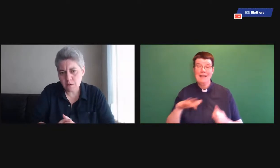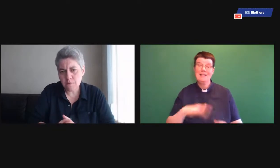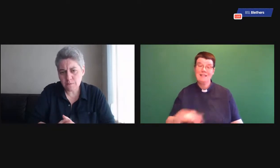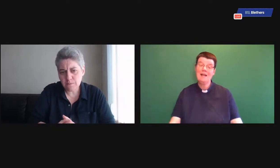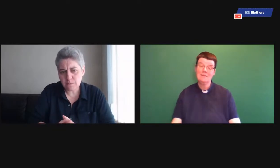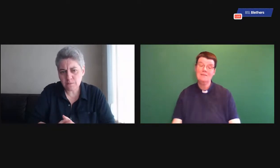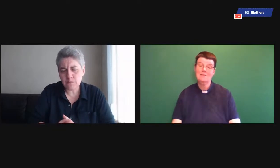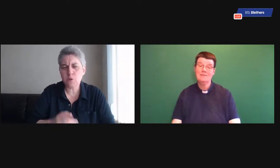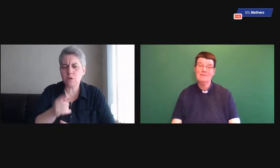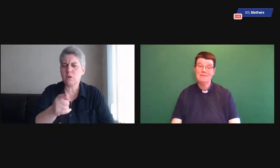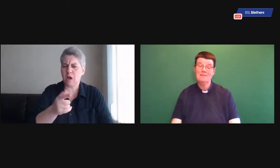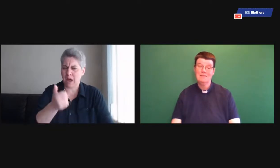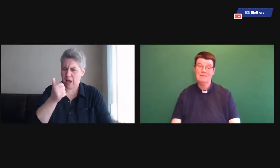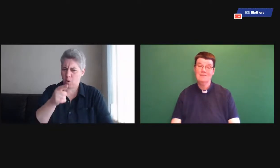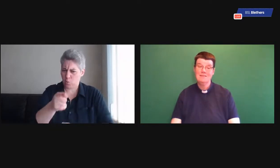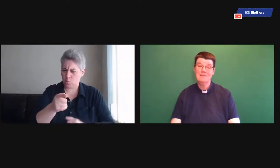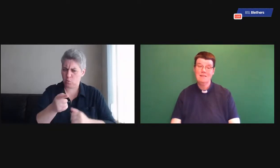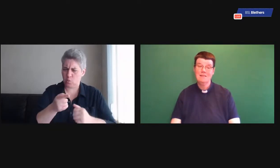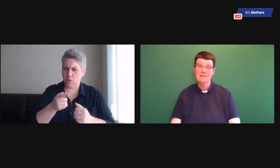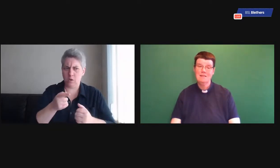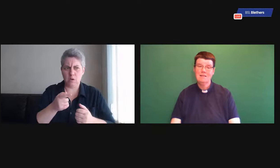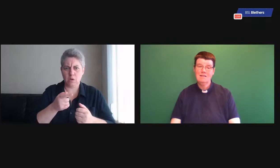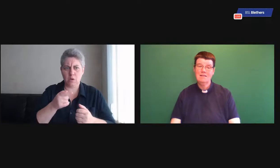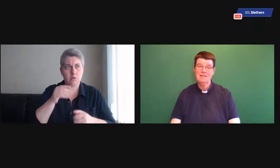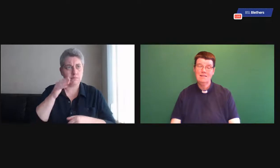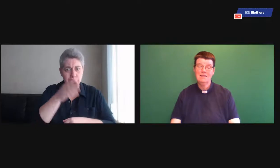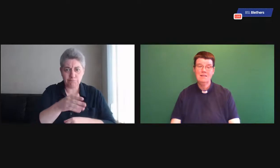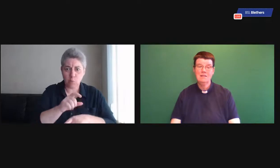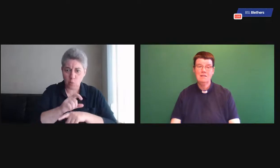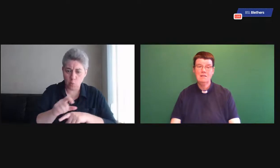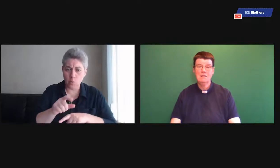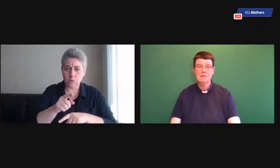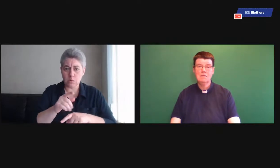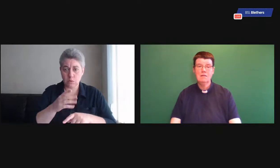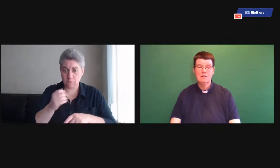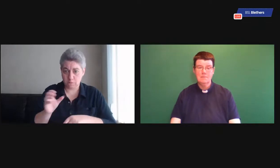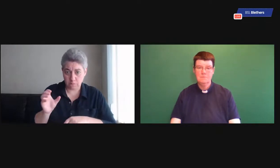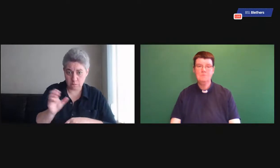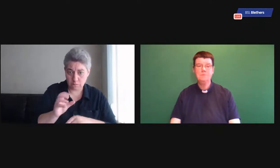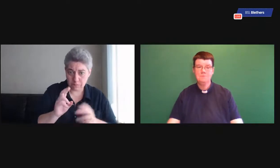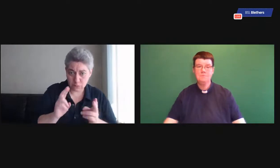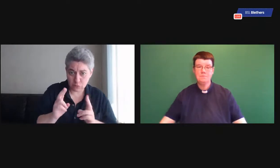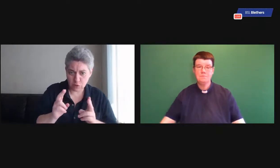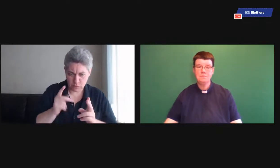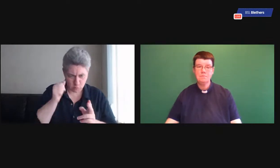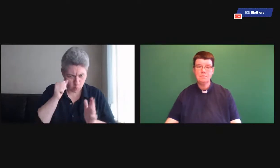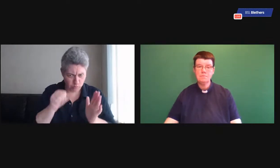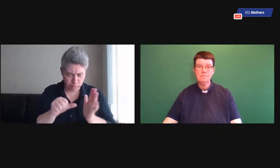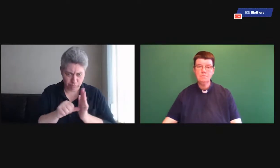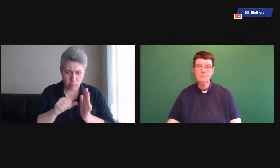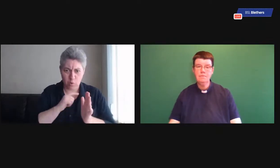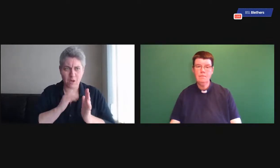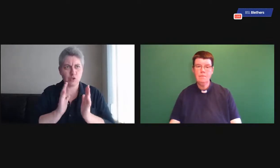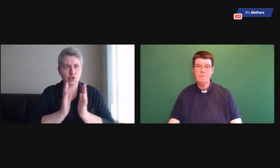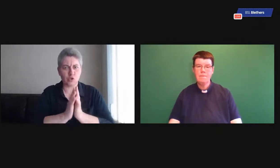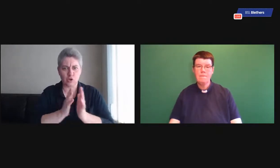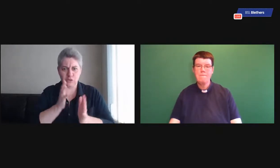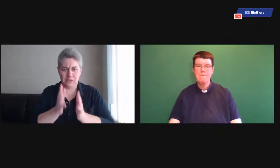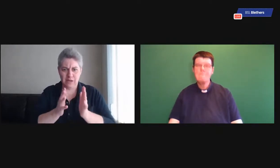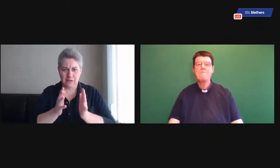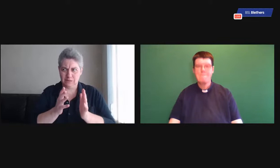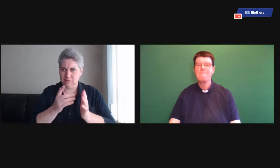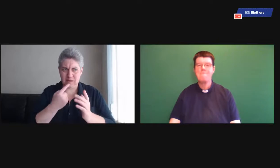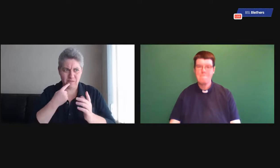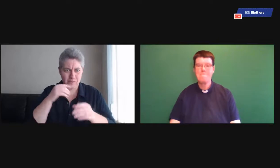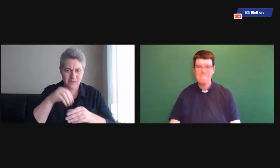learning? Oh yeah, definitely. I found the environment really good. So you went to the course, and I know